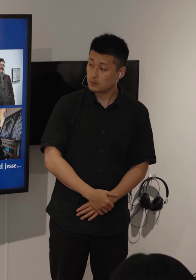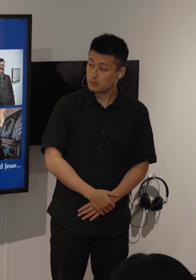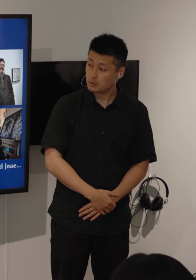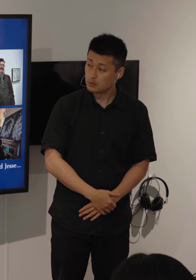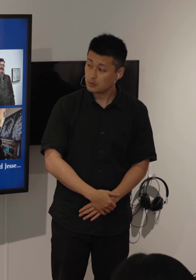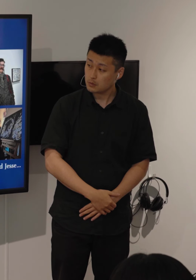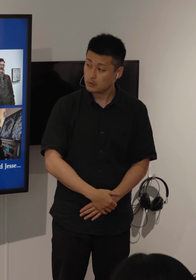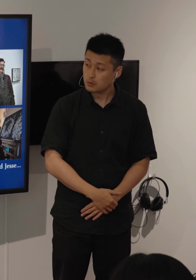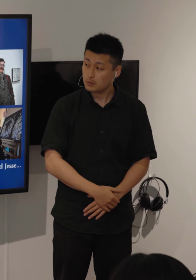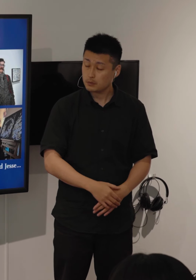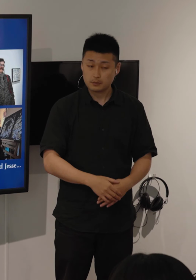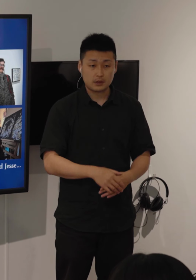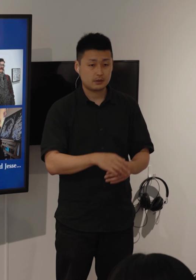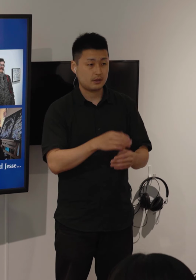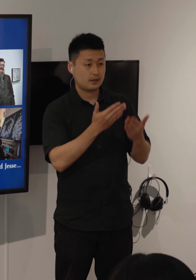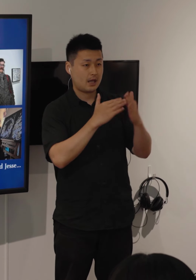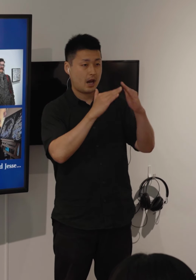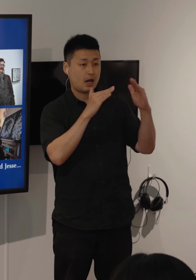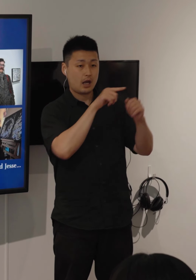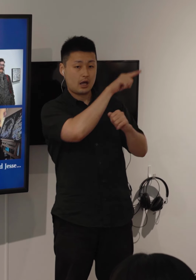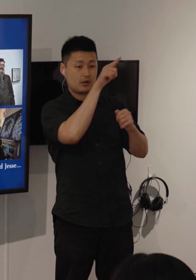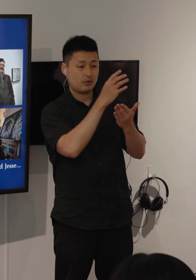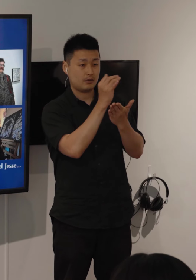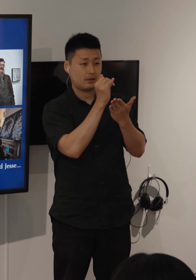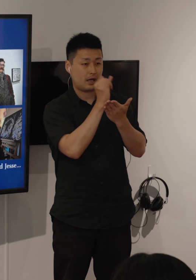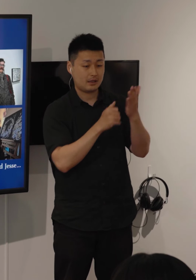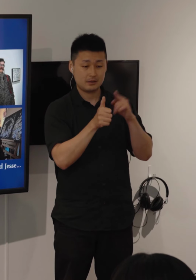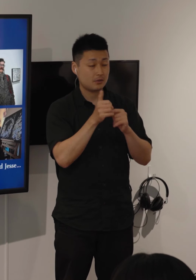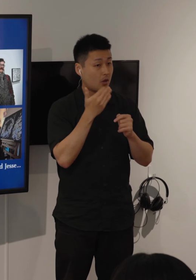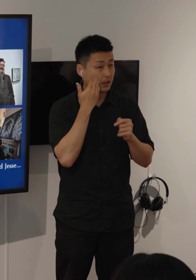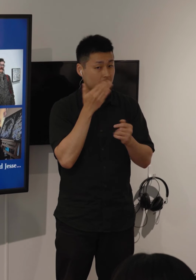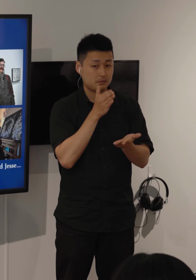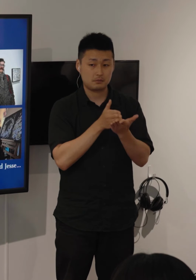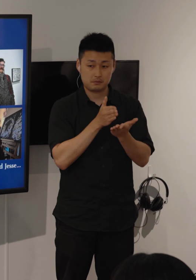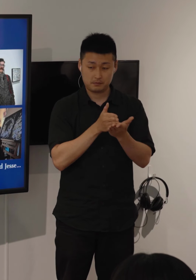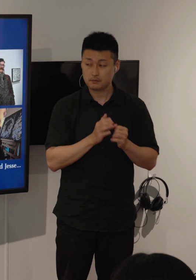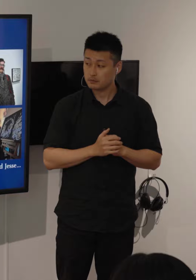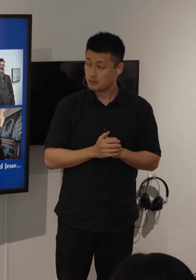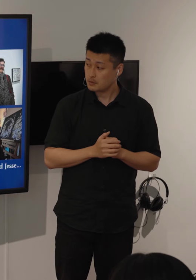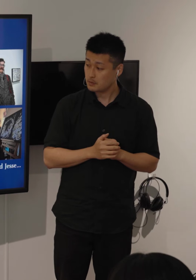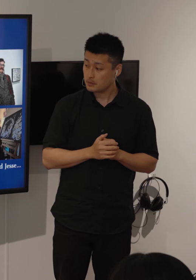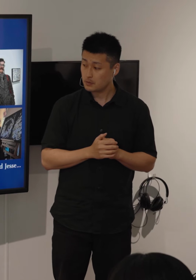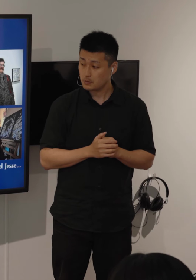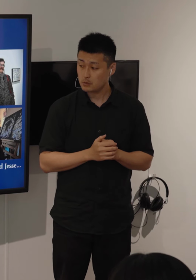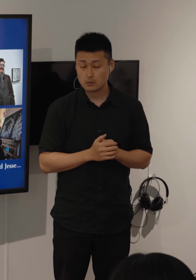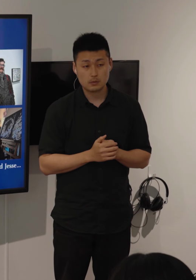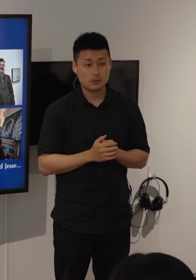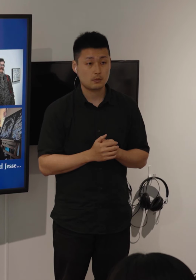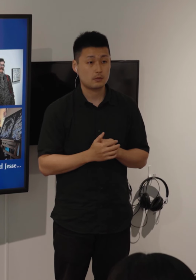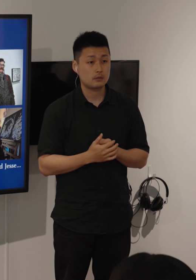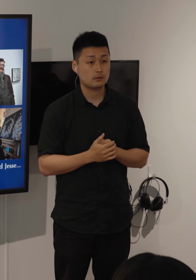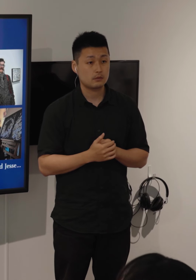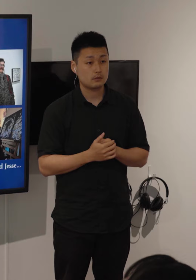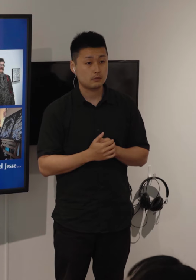exhibition. And this is photos of each of the artists, minus Jesse, because Jesse is very private and he does not